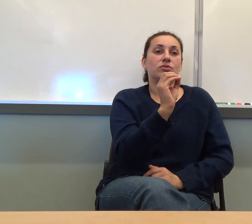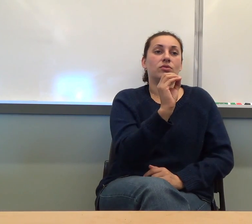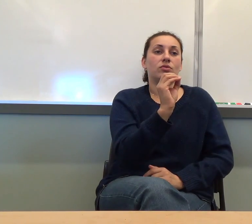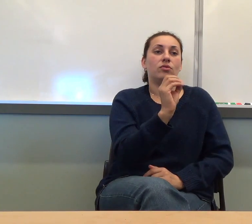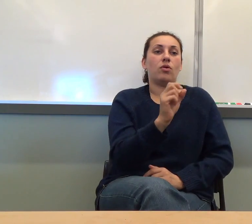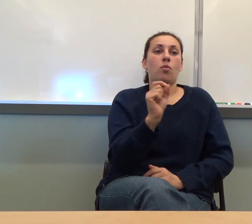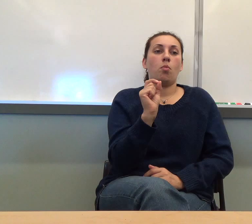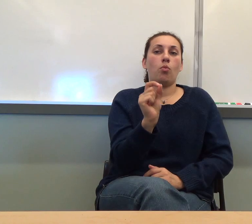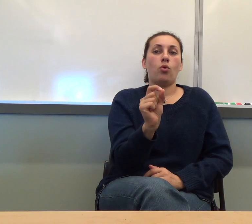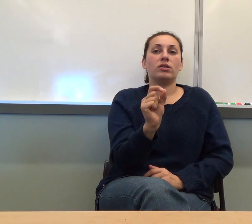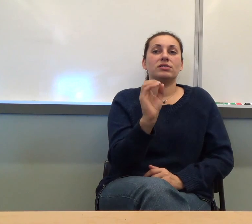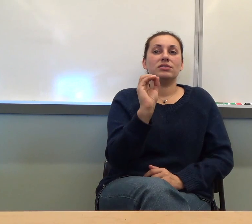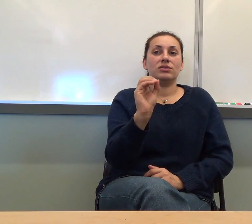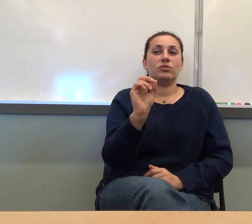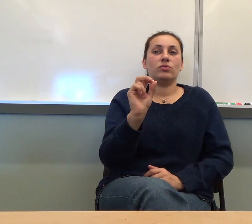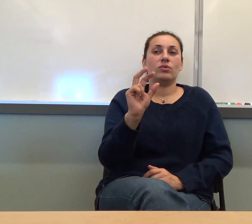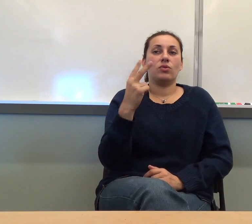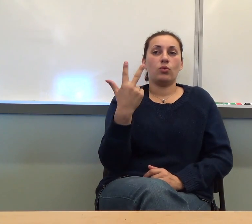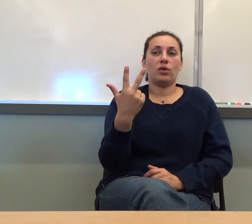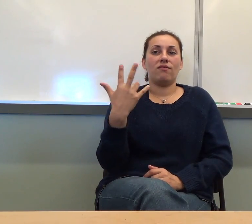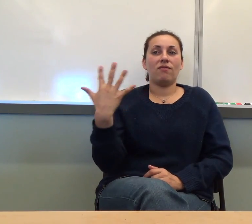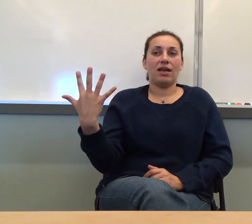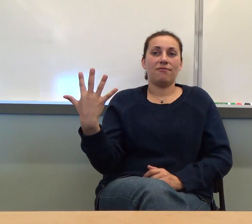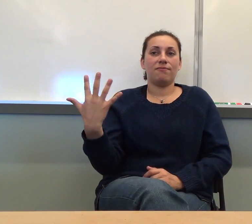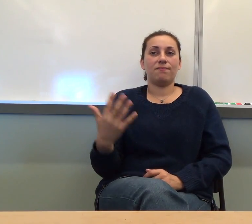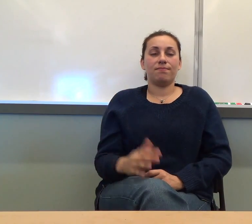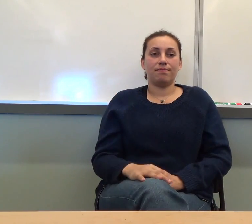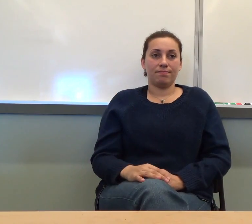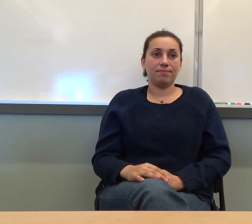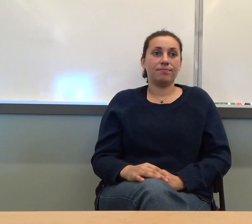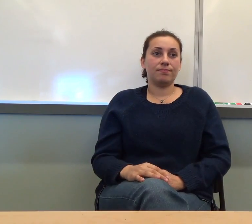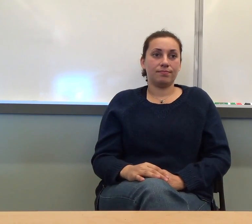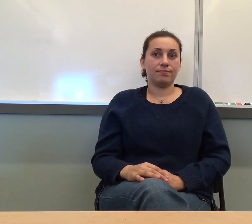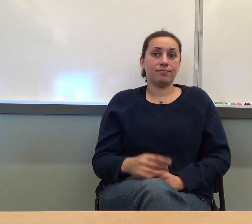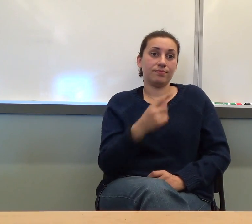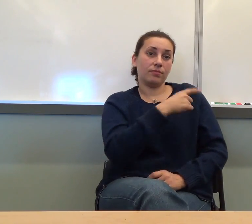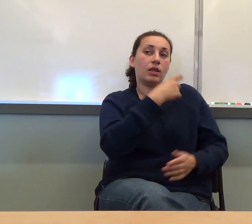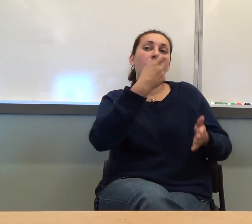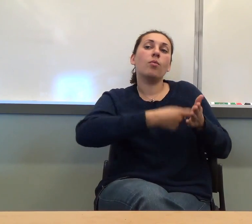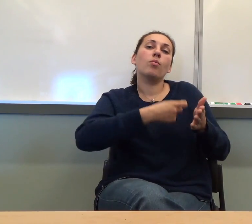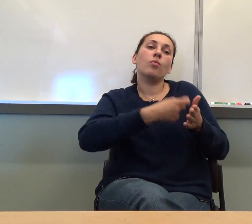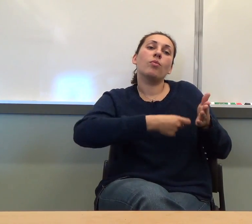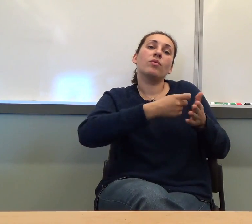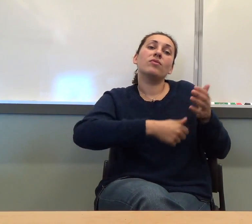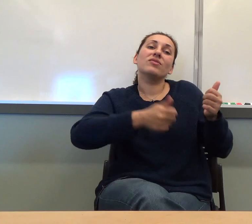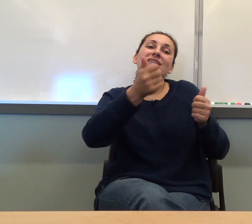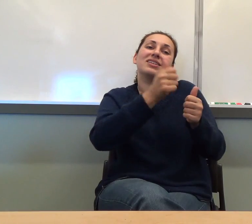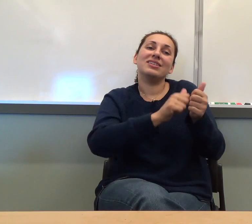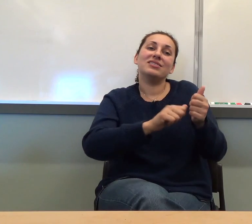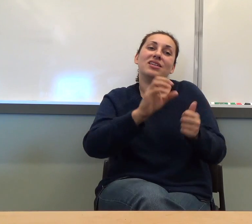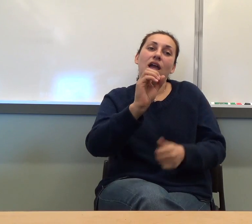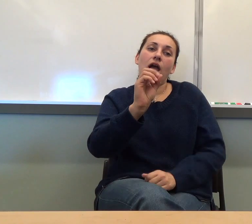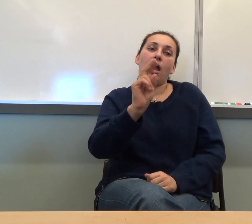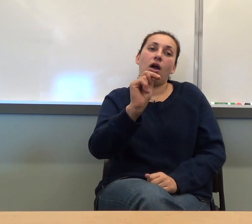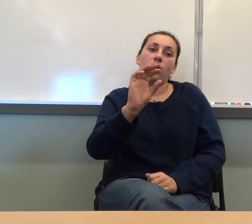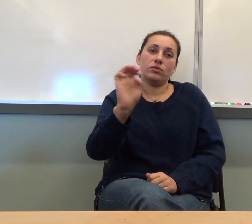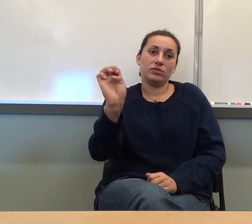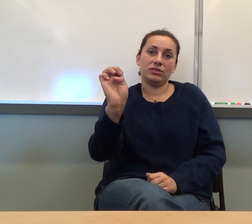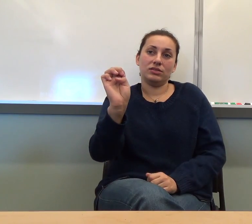0.035. Take it out to the thousandths position. Now this would be the price per ounce, huh? It's not 3.5